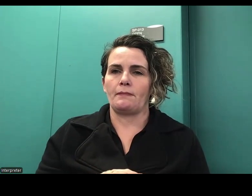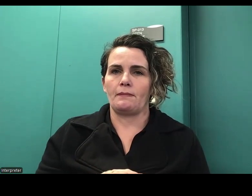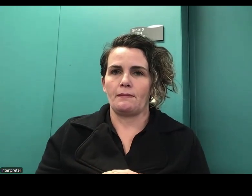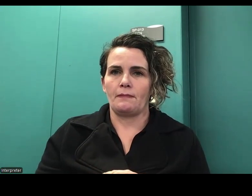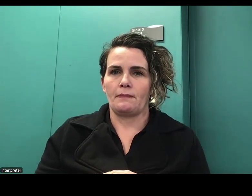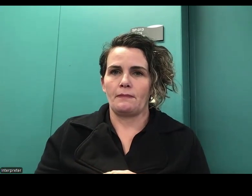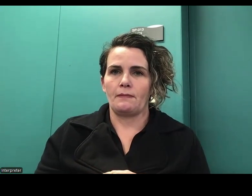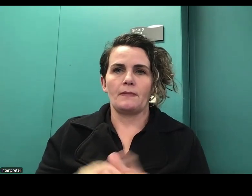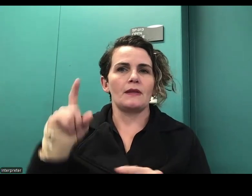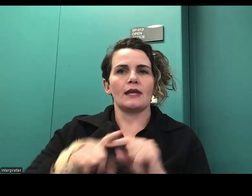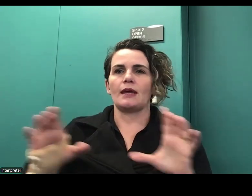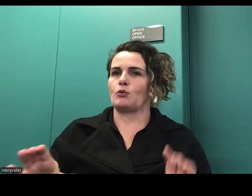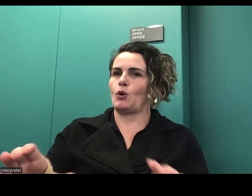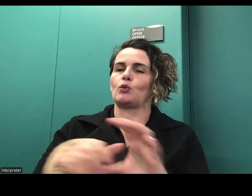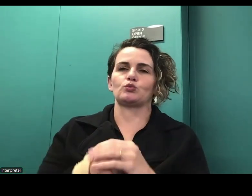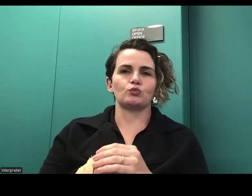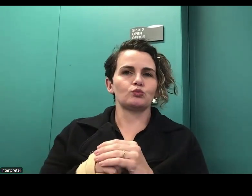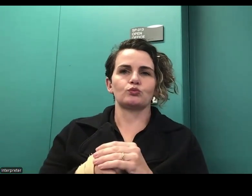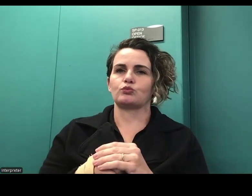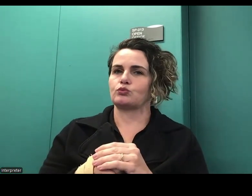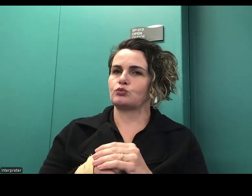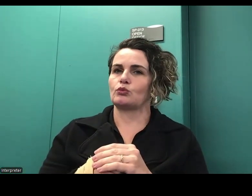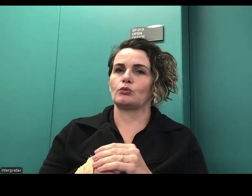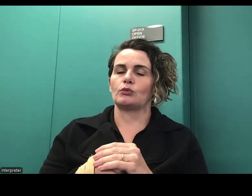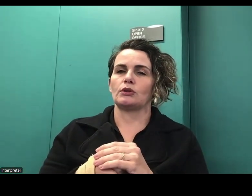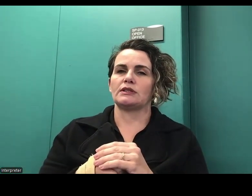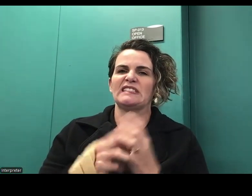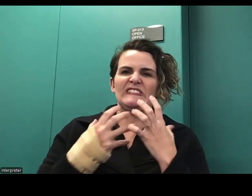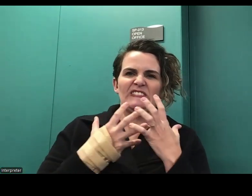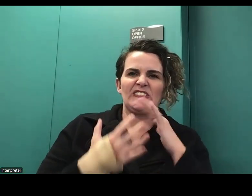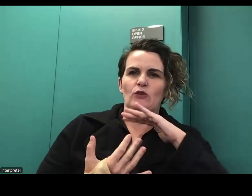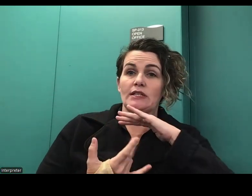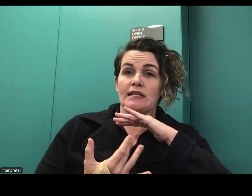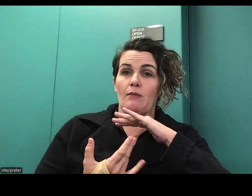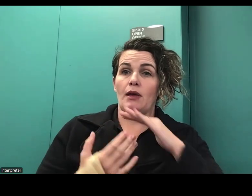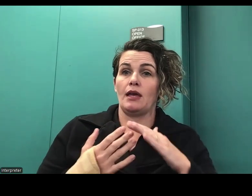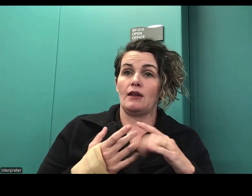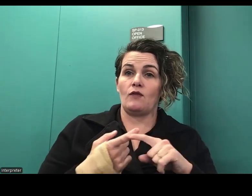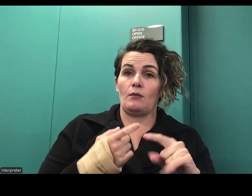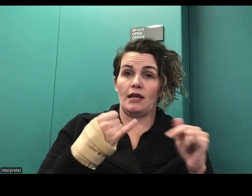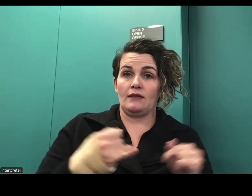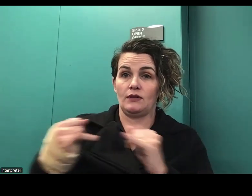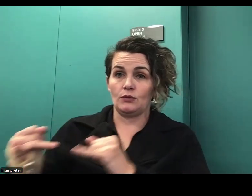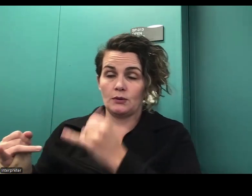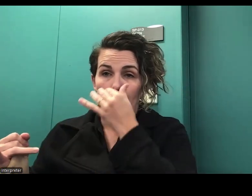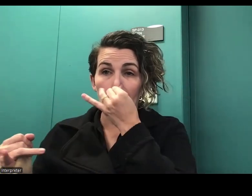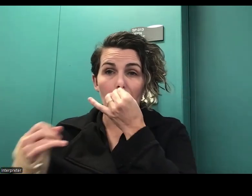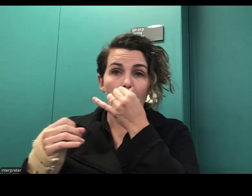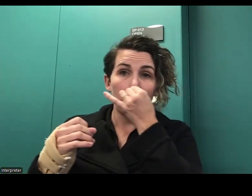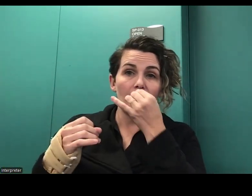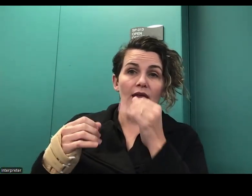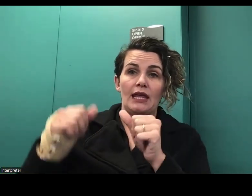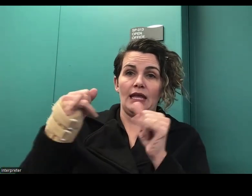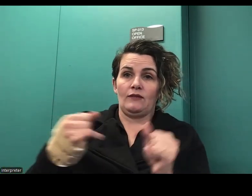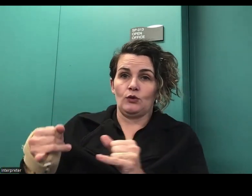You can't promote that resentment between or resentment of individuals by their personal identity